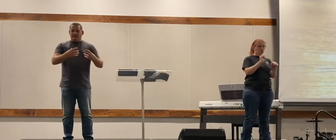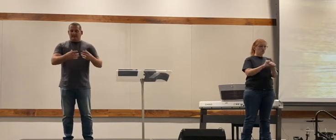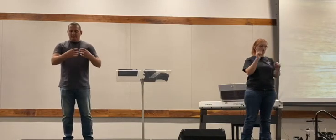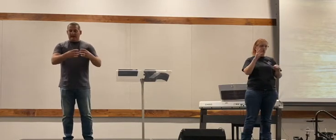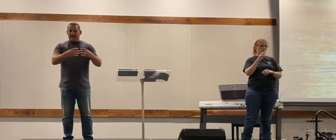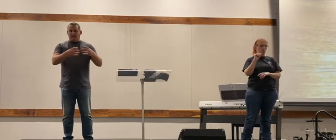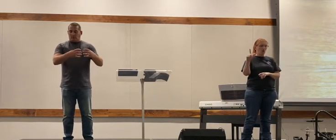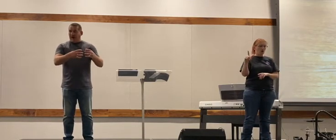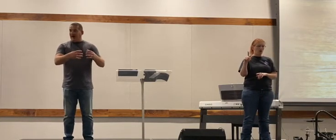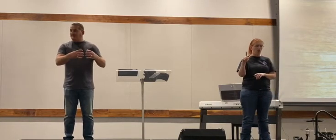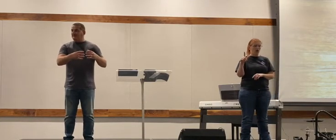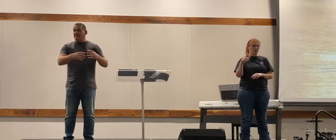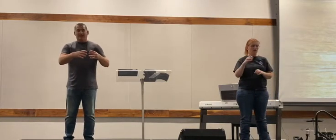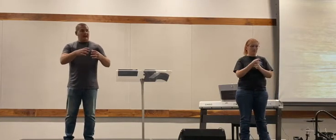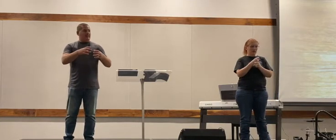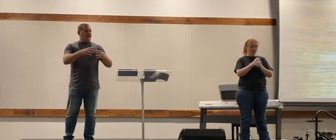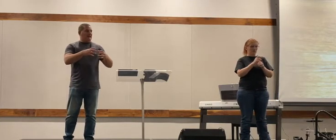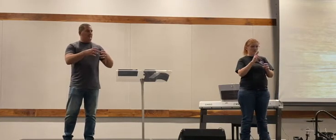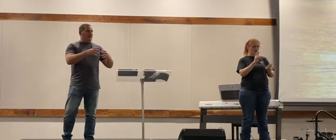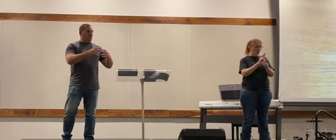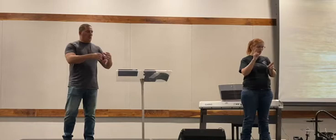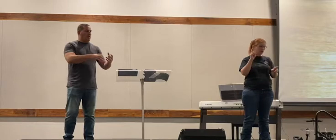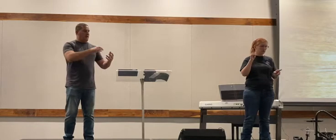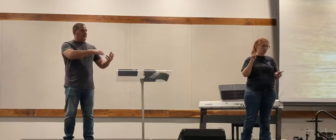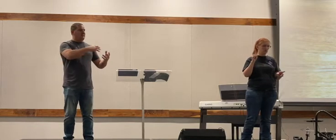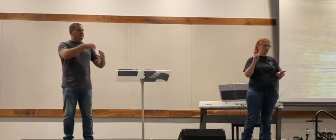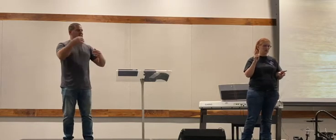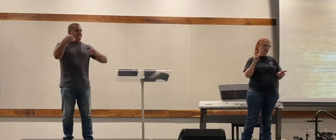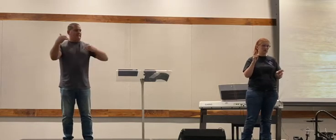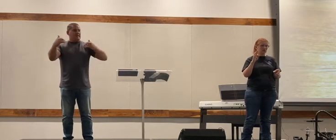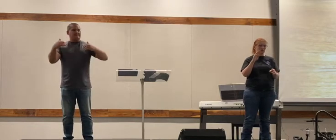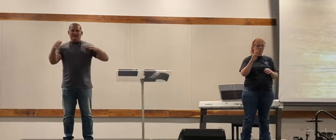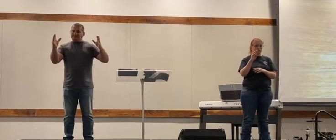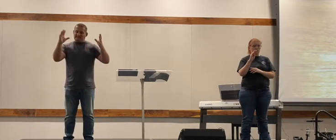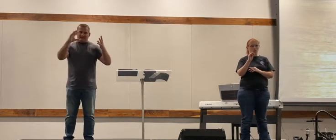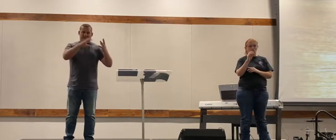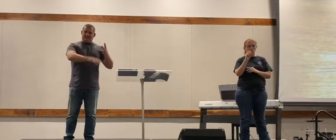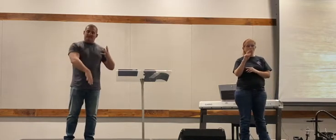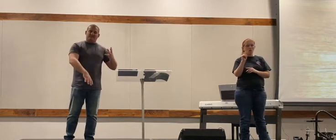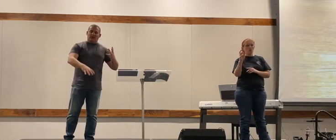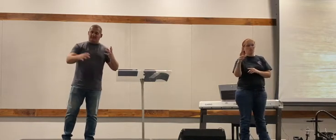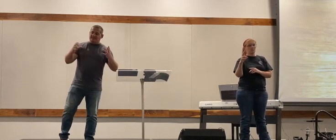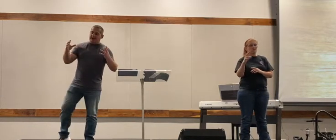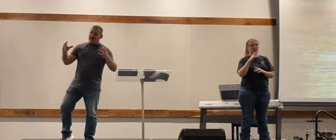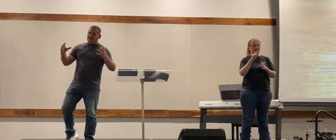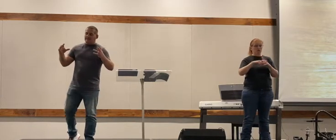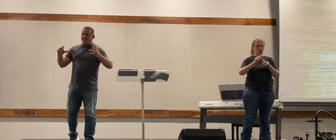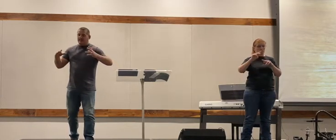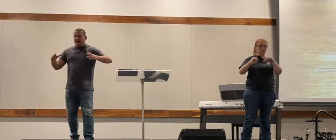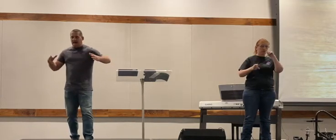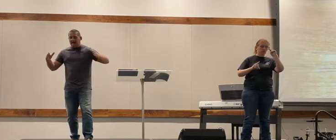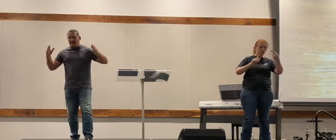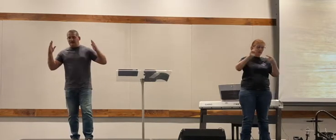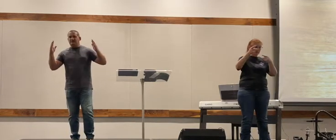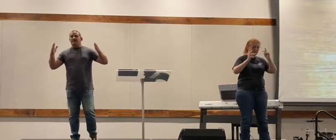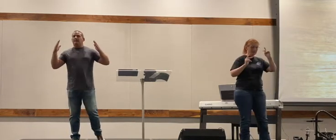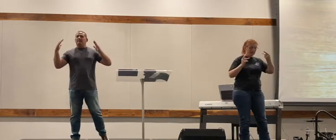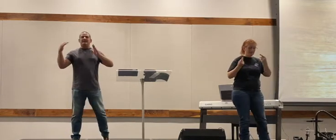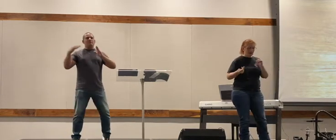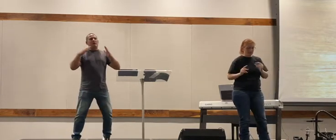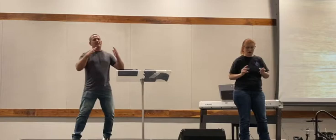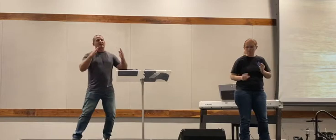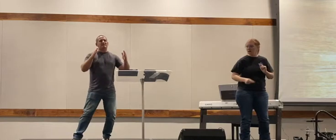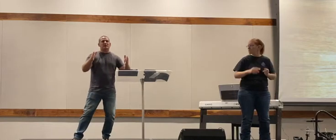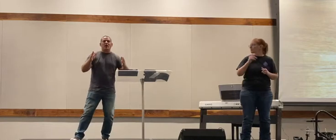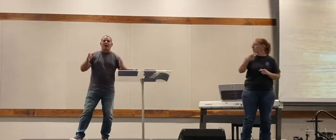like they're made out of rocks and mortar. And it's amazing. Some of it is falling down. And but